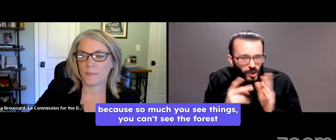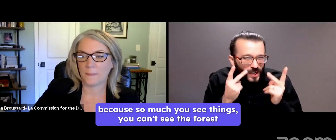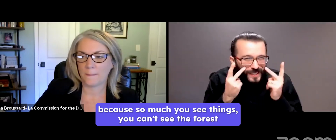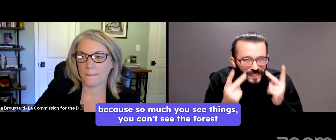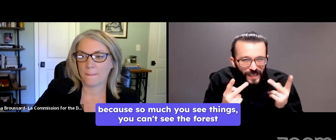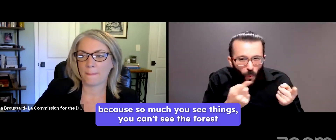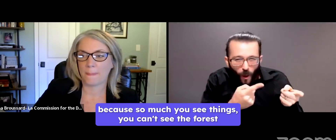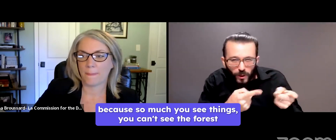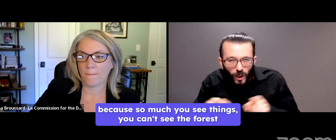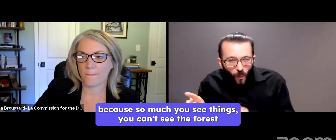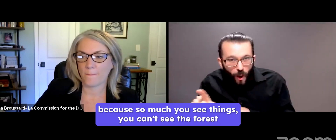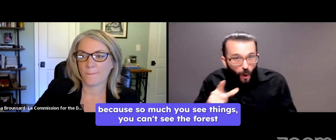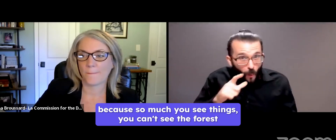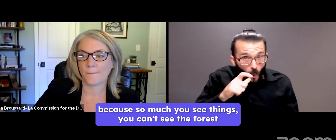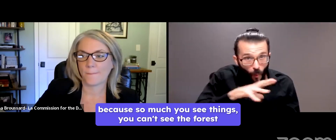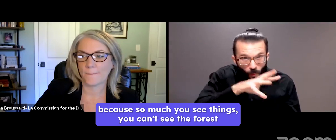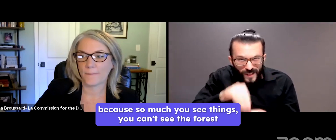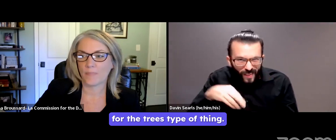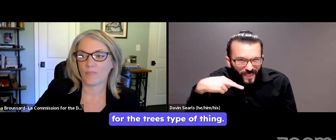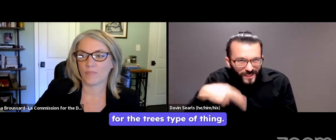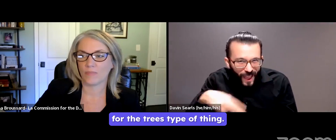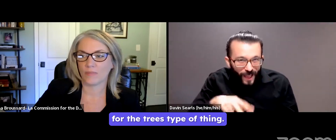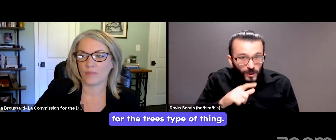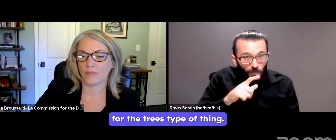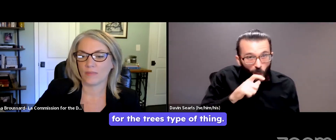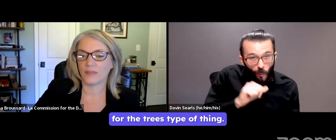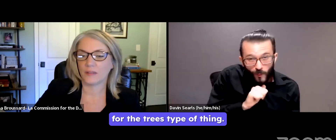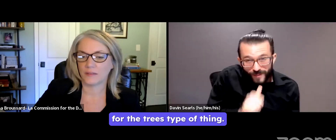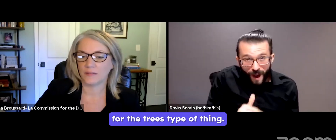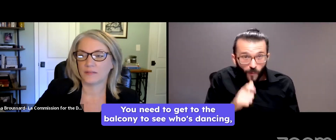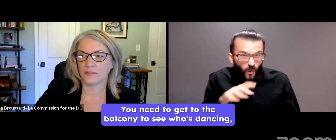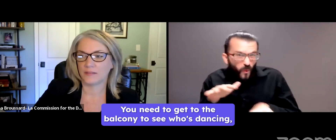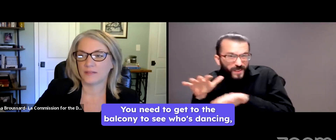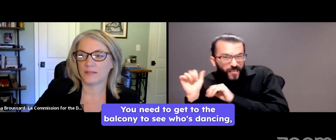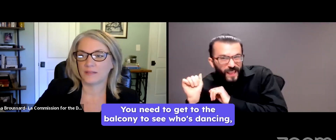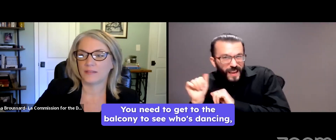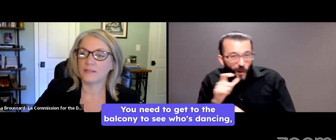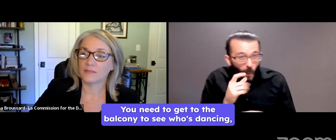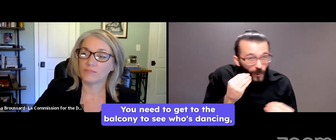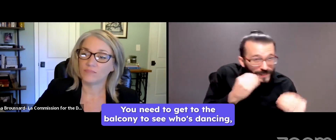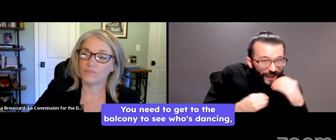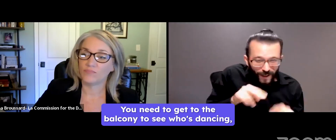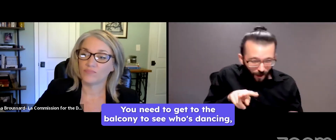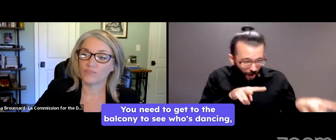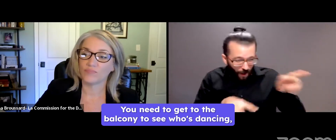so much you see things you can't see the forest for the trees type of thing. You need to get to the balcony to see